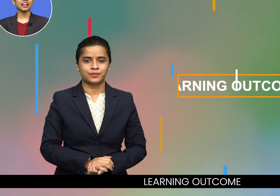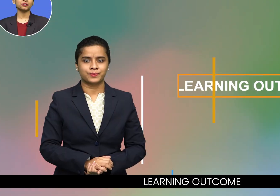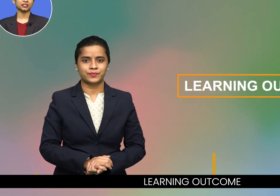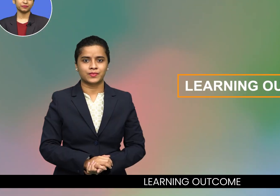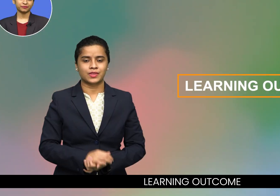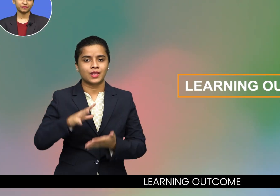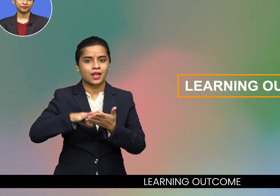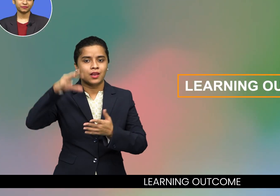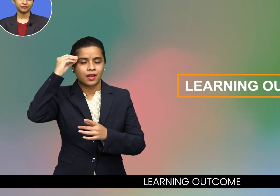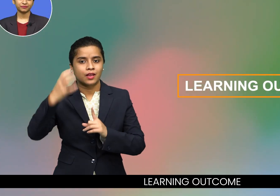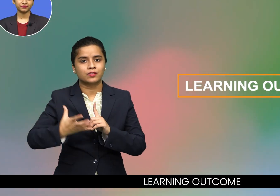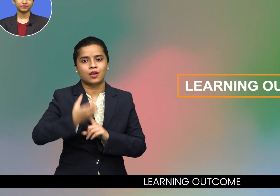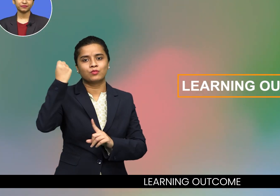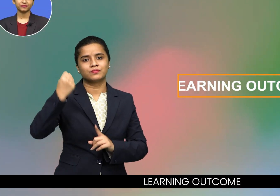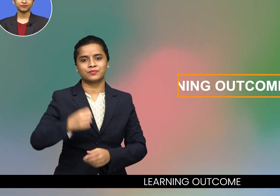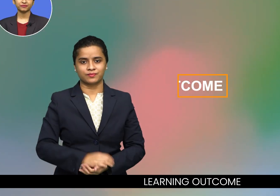Learning outcome.